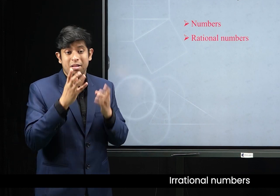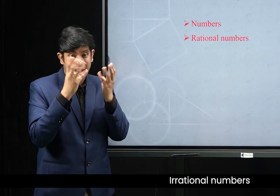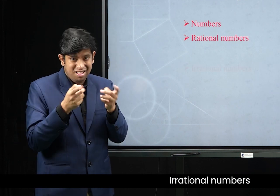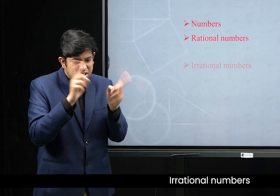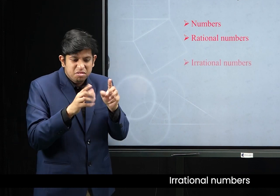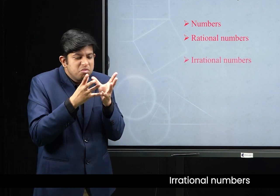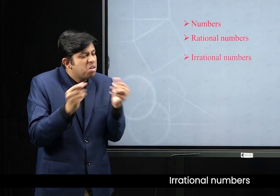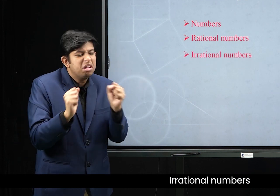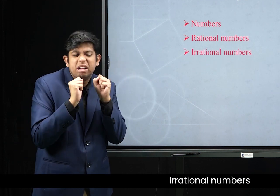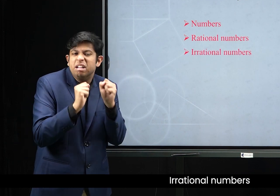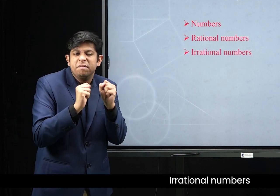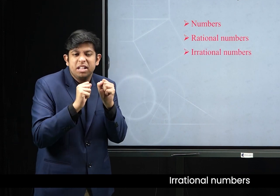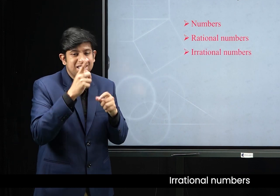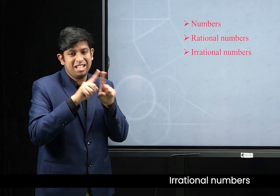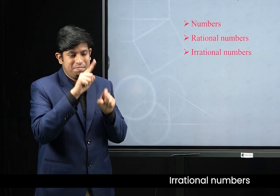irrational numbers,